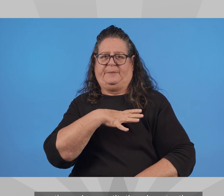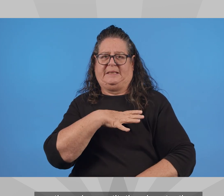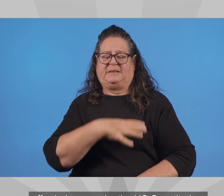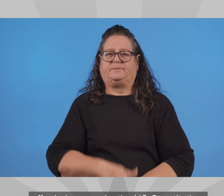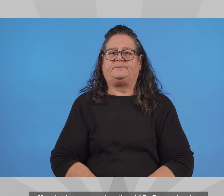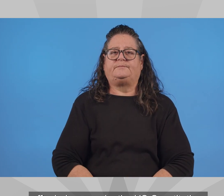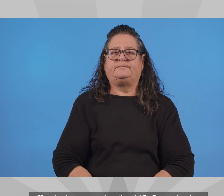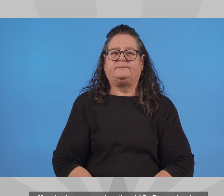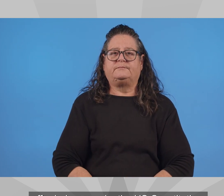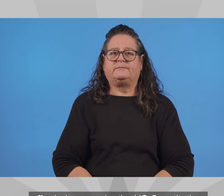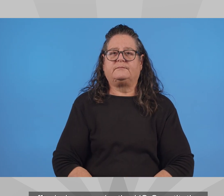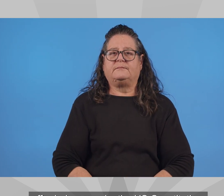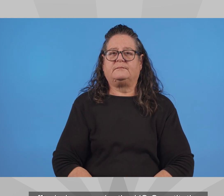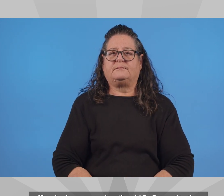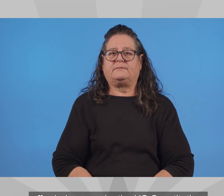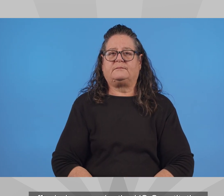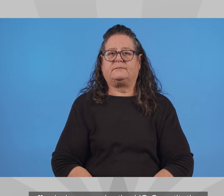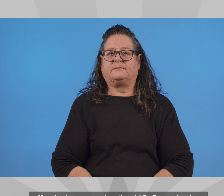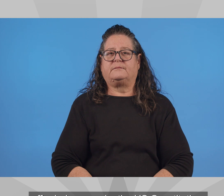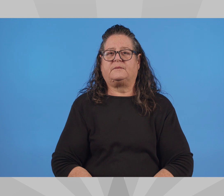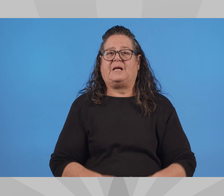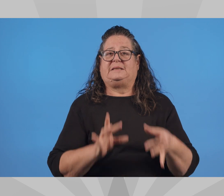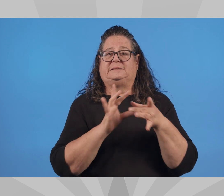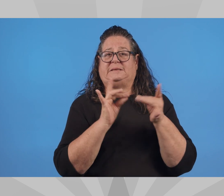protections afforded women by the U.S. Constitution.